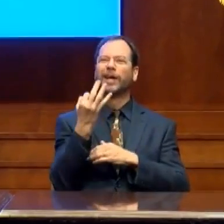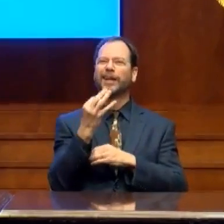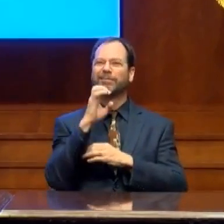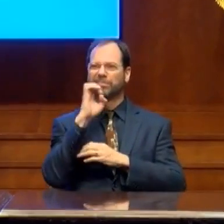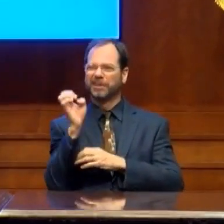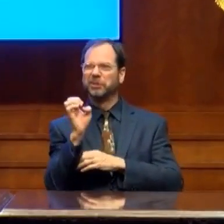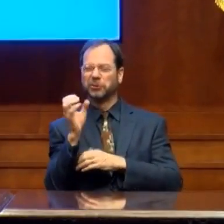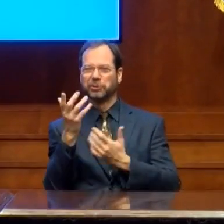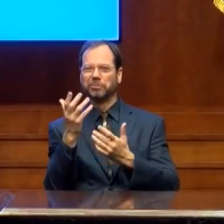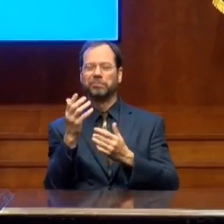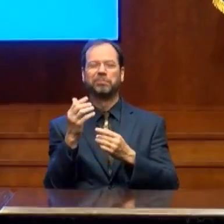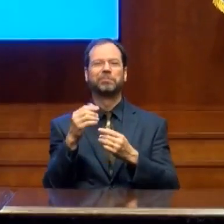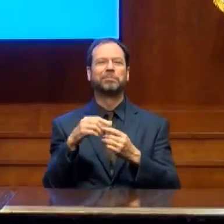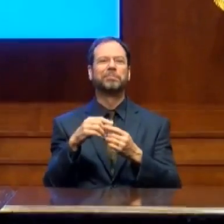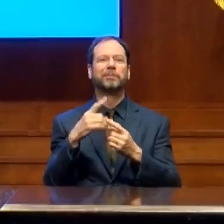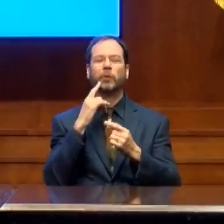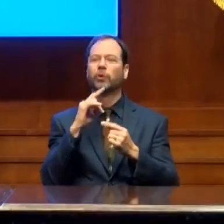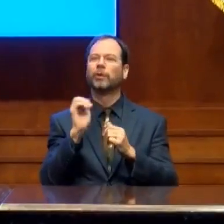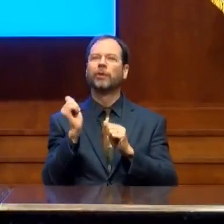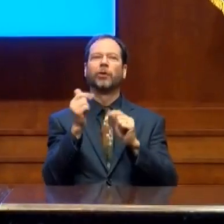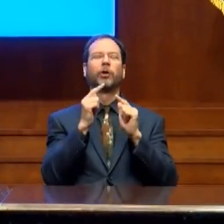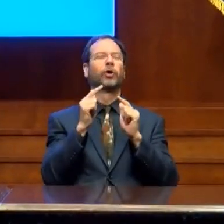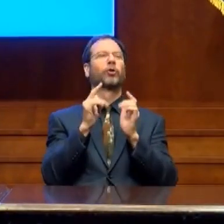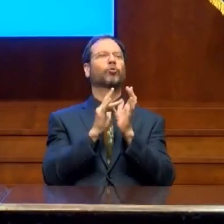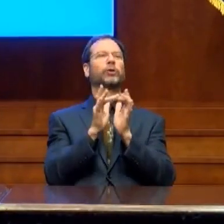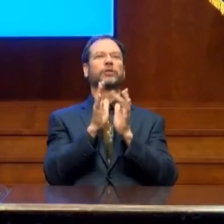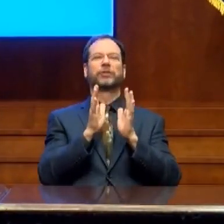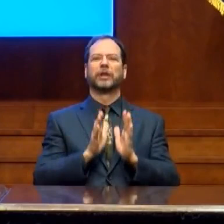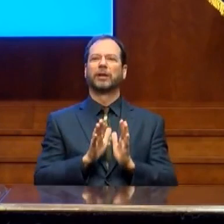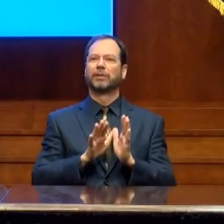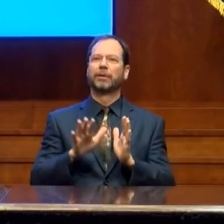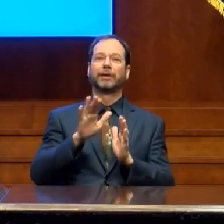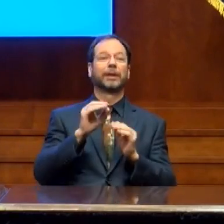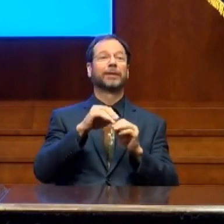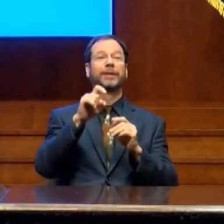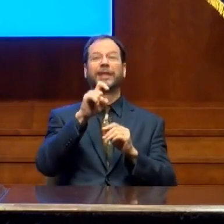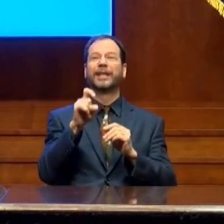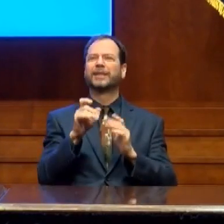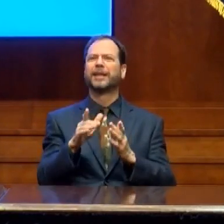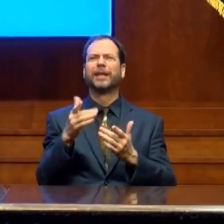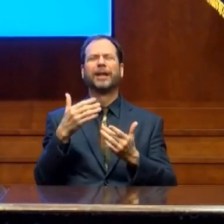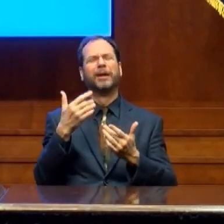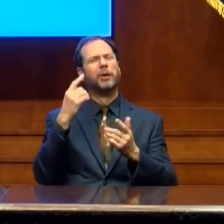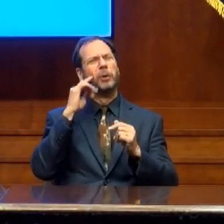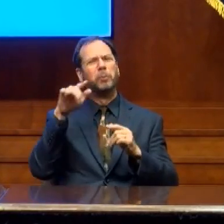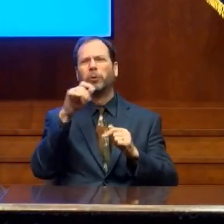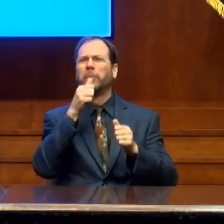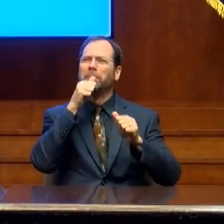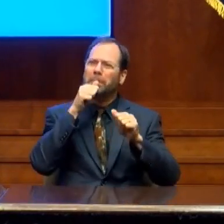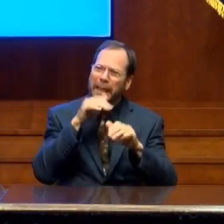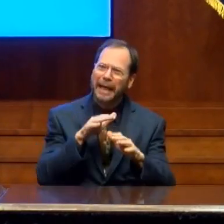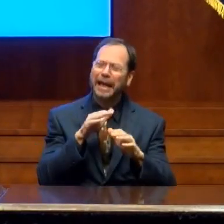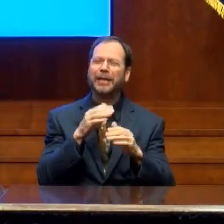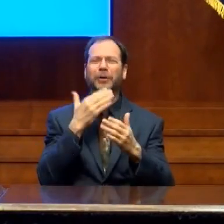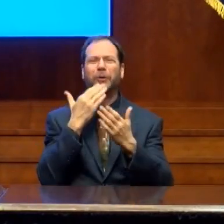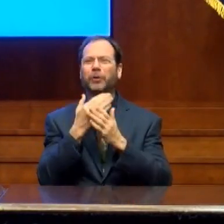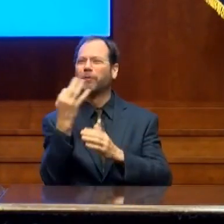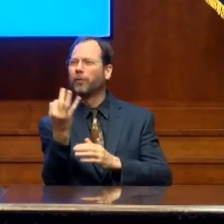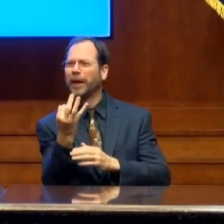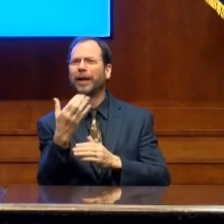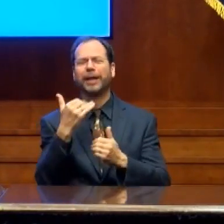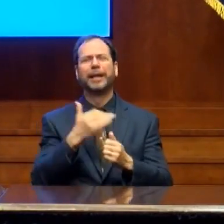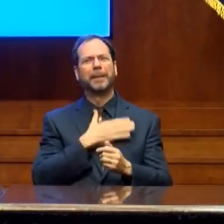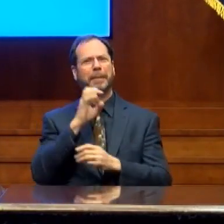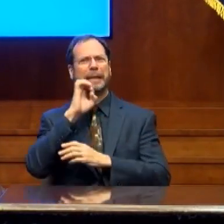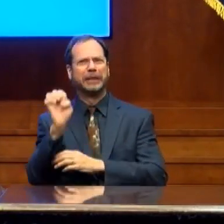Hi there, everyone. Will Dupree broadcasting from Austin at the moment. We are about to carry a press conference live with Governor Greg Abbott and other state